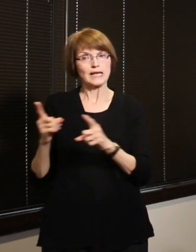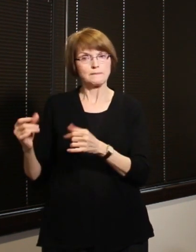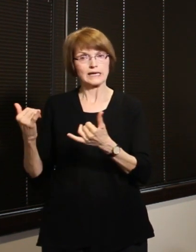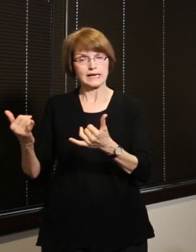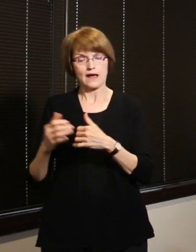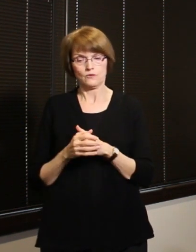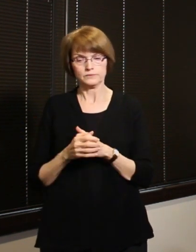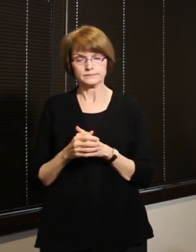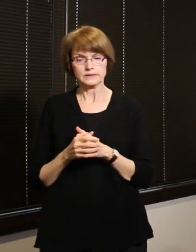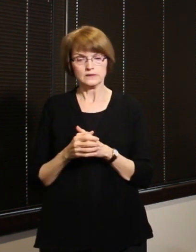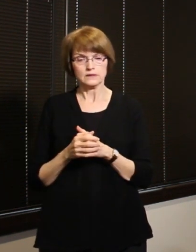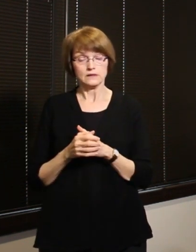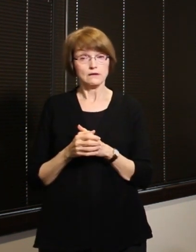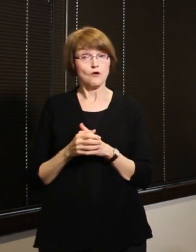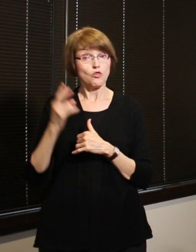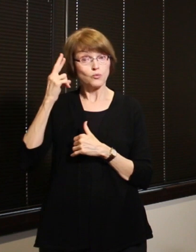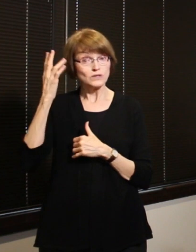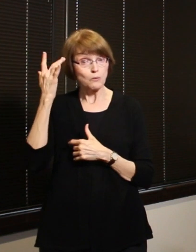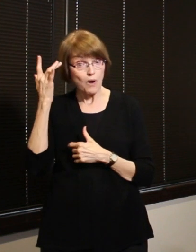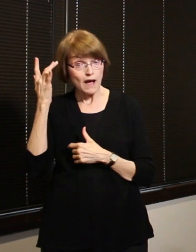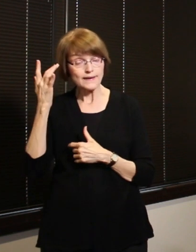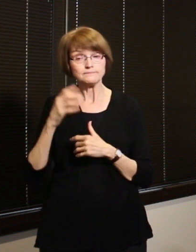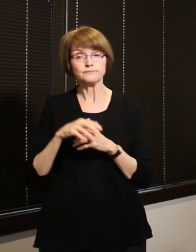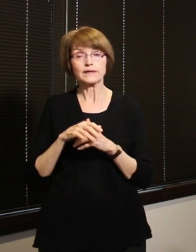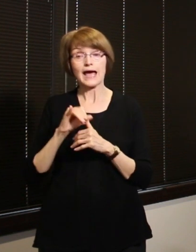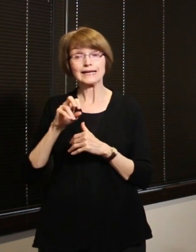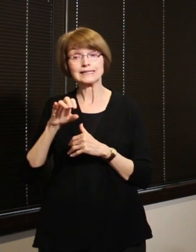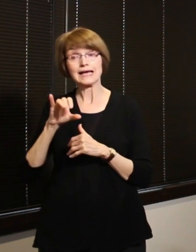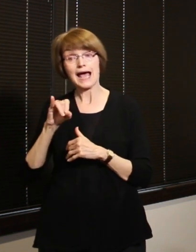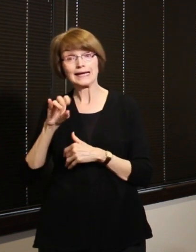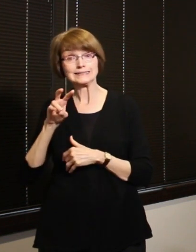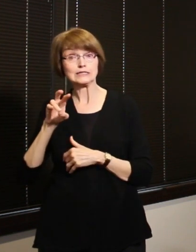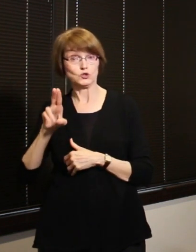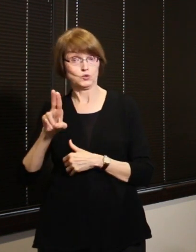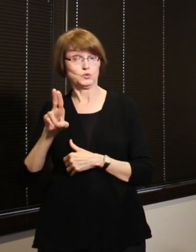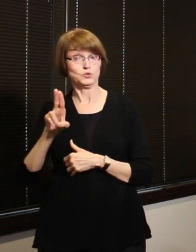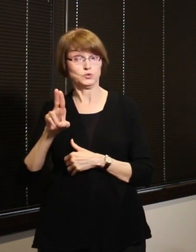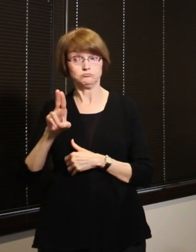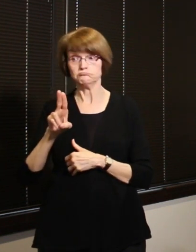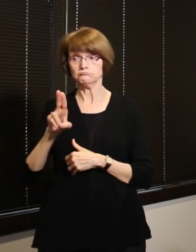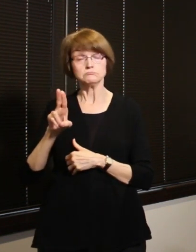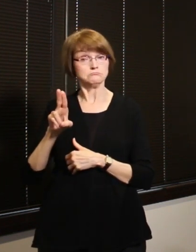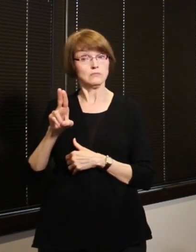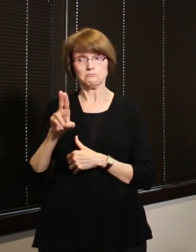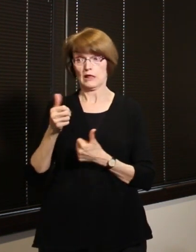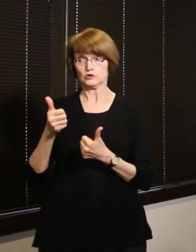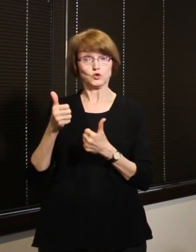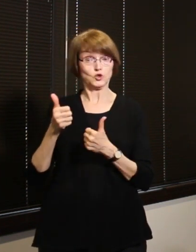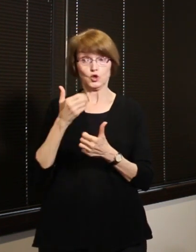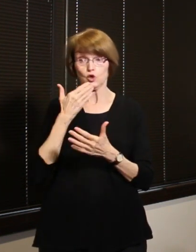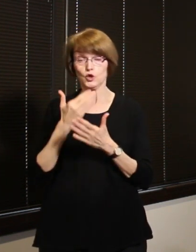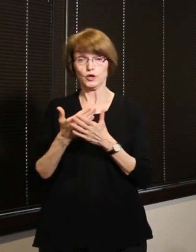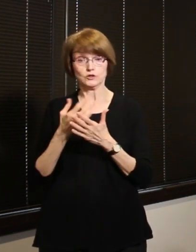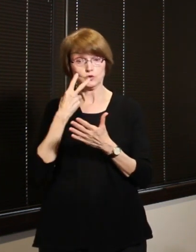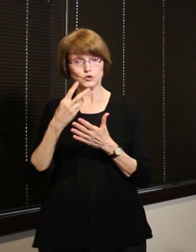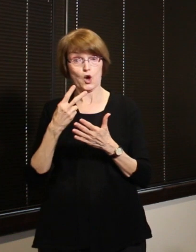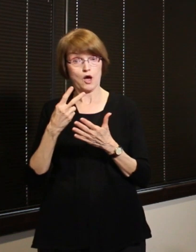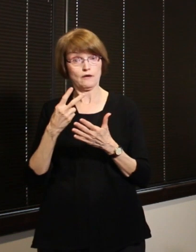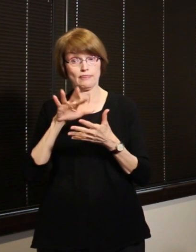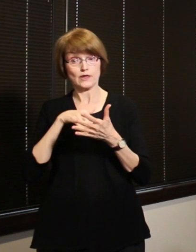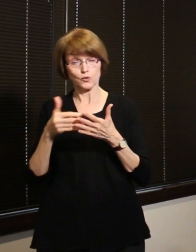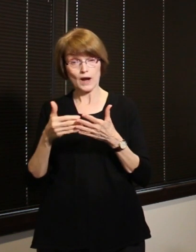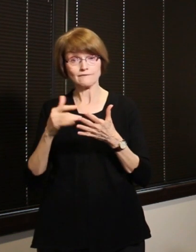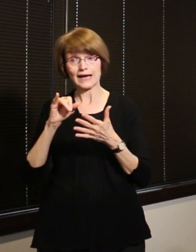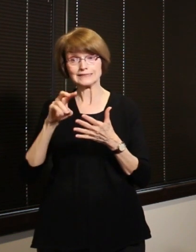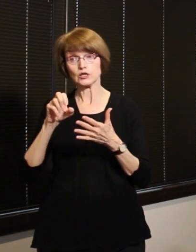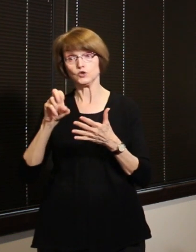of reasons for that. So our ICU status is doing very well. As you saw in our graphs, the ICU